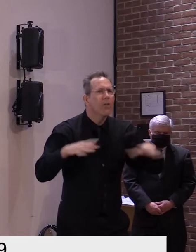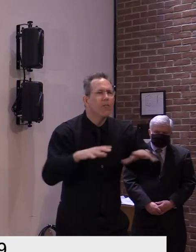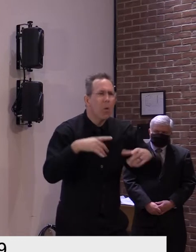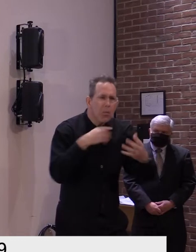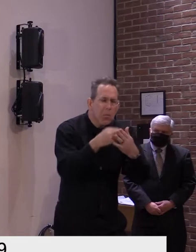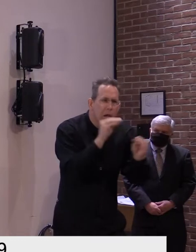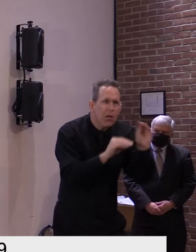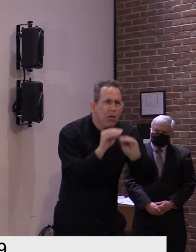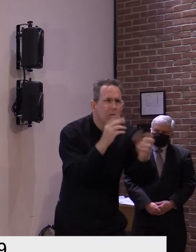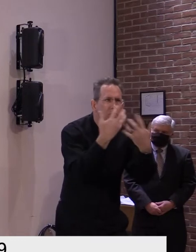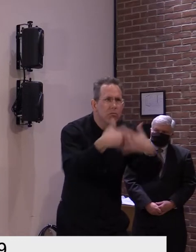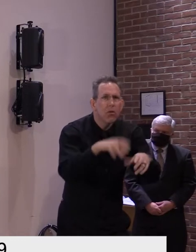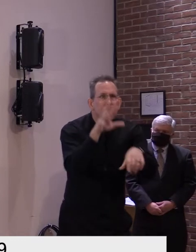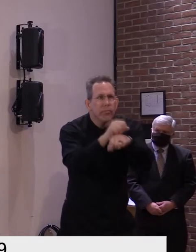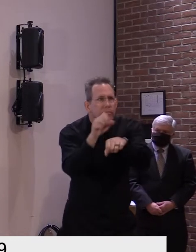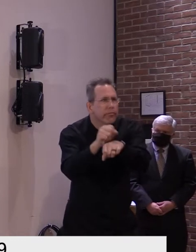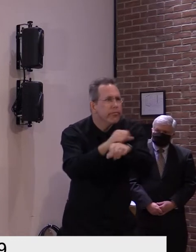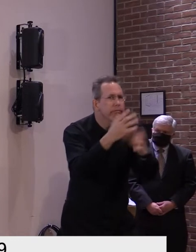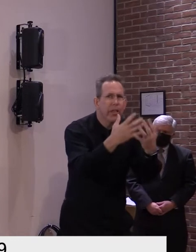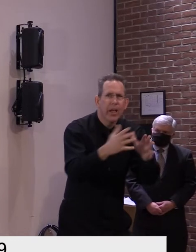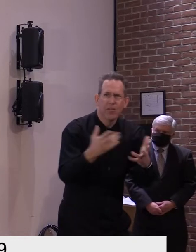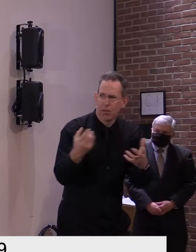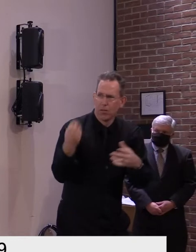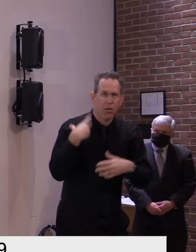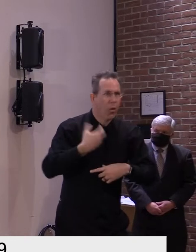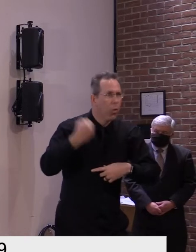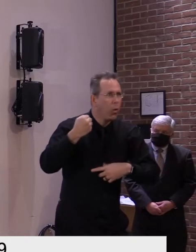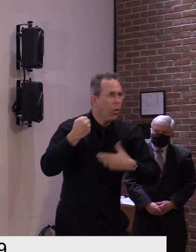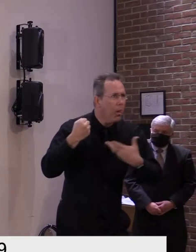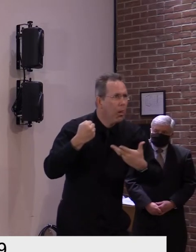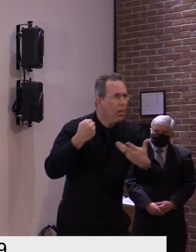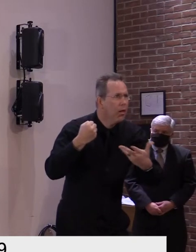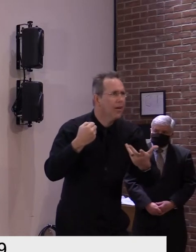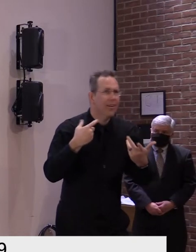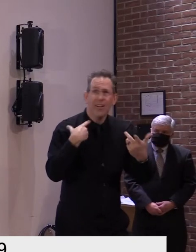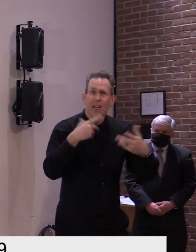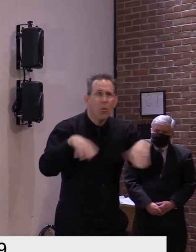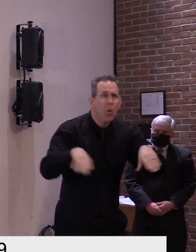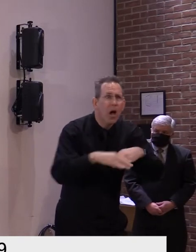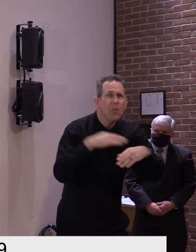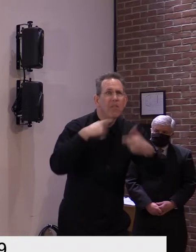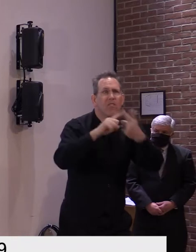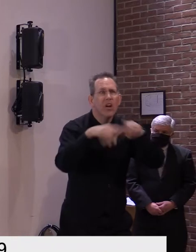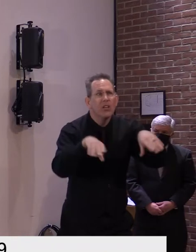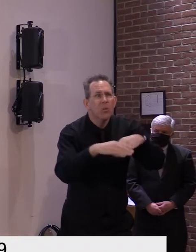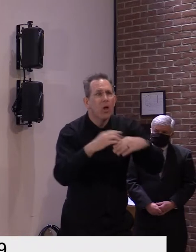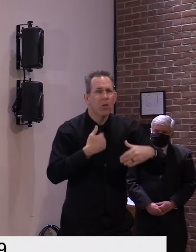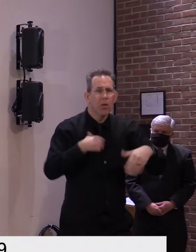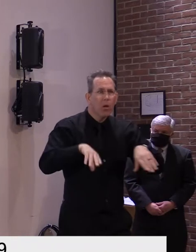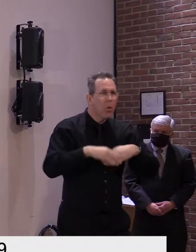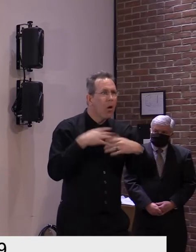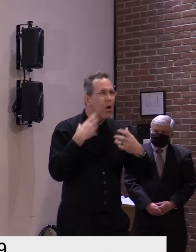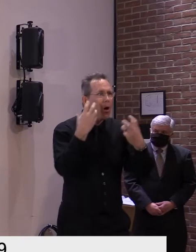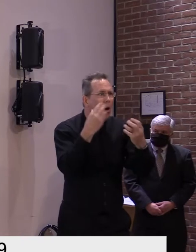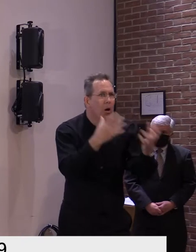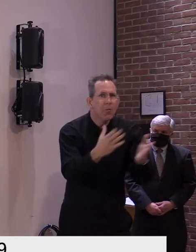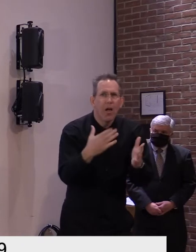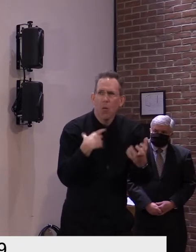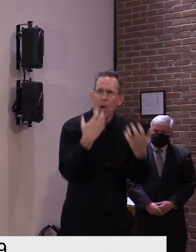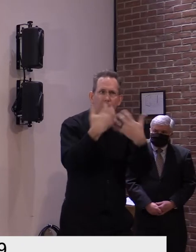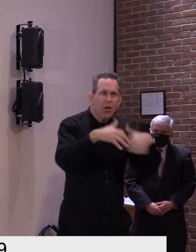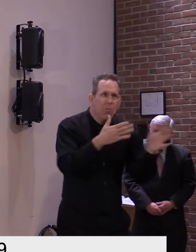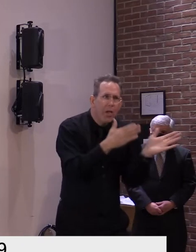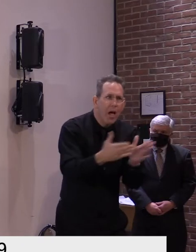or my late summer event is on? From my standpoint at this point in time, with the